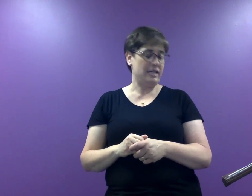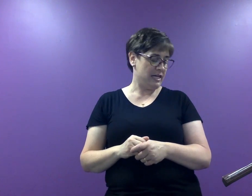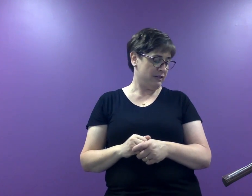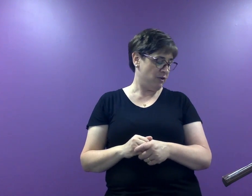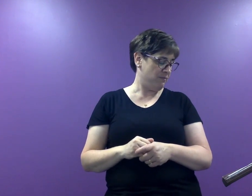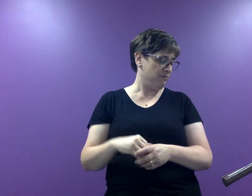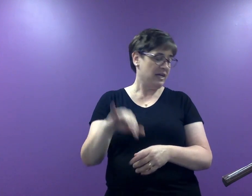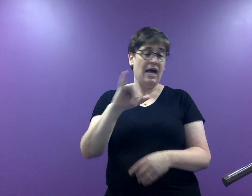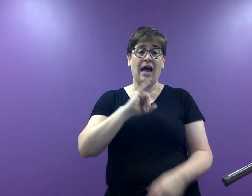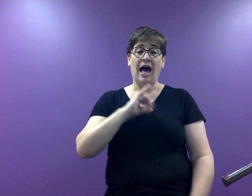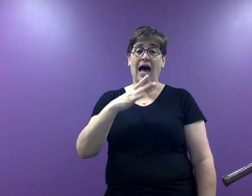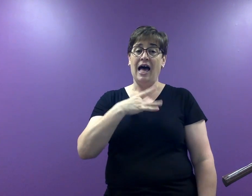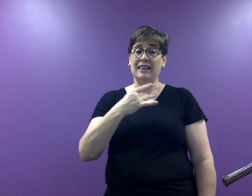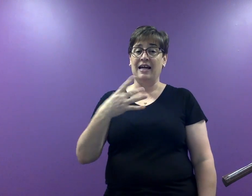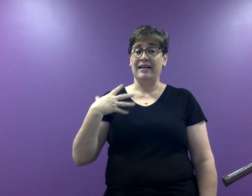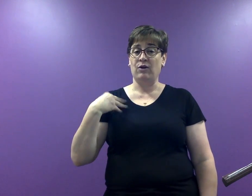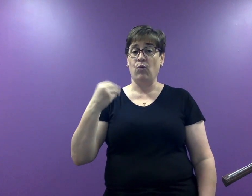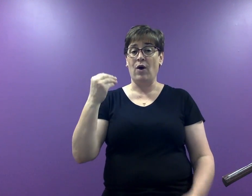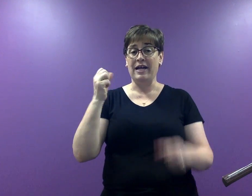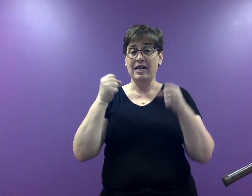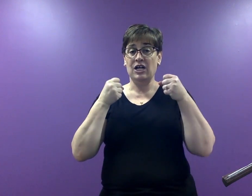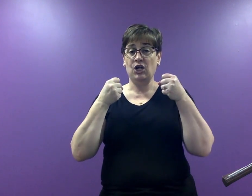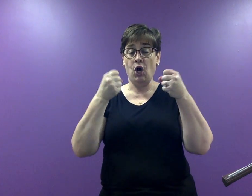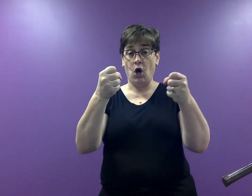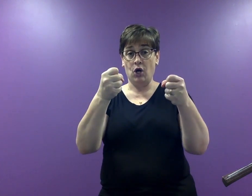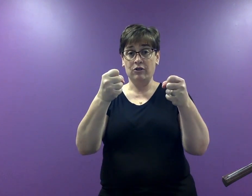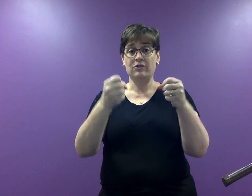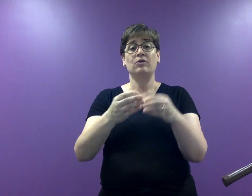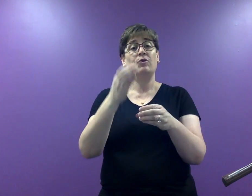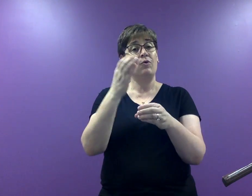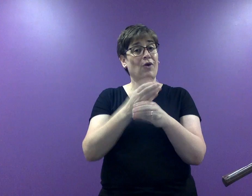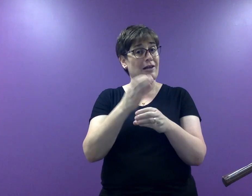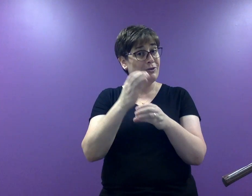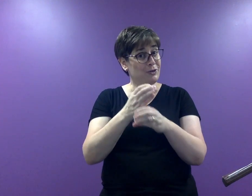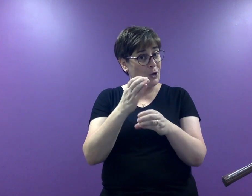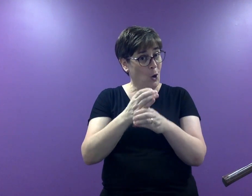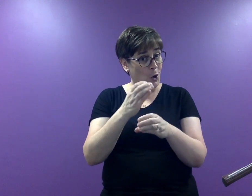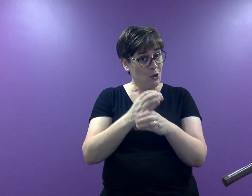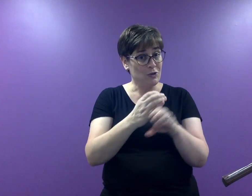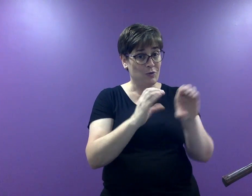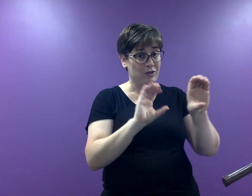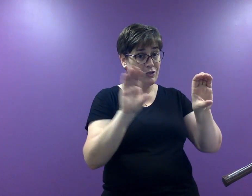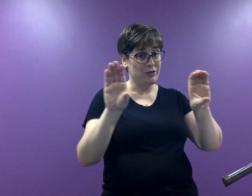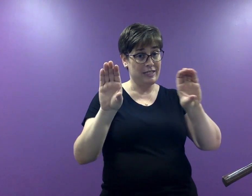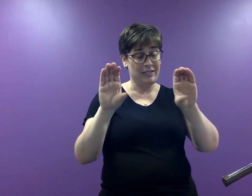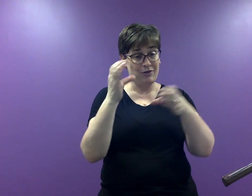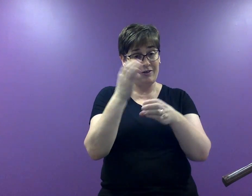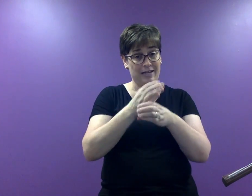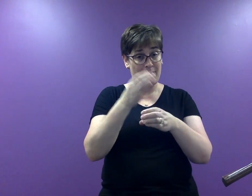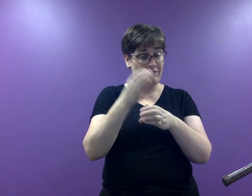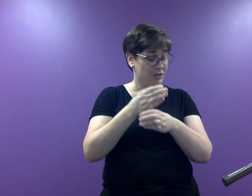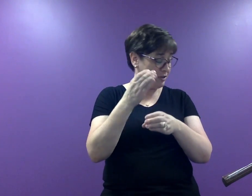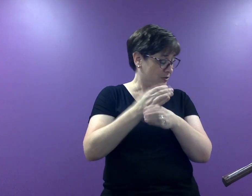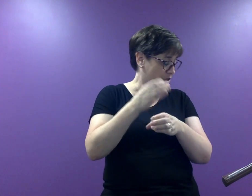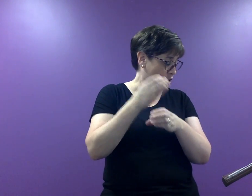yellow. I like white cars, or I learned cars, where two C's are on top of each other,